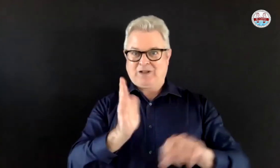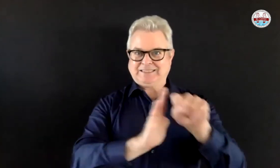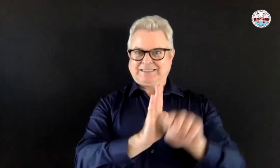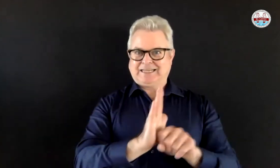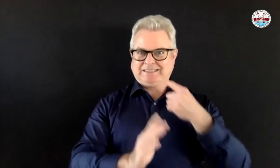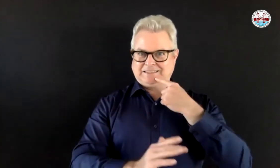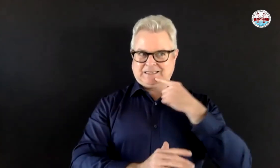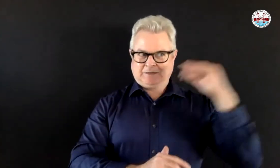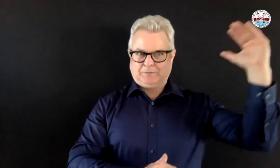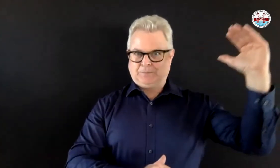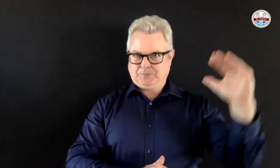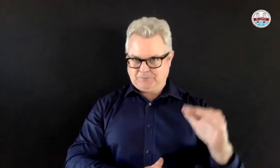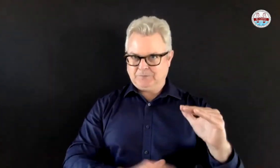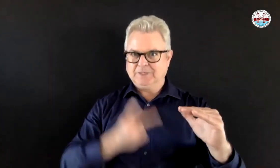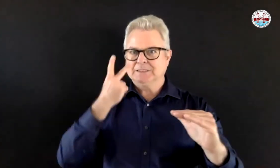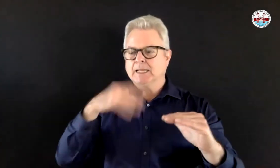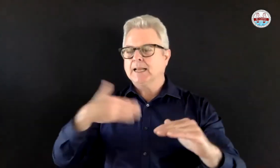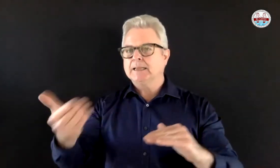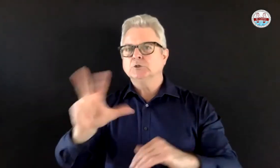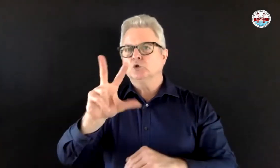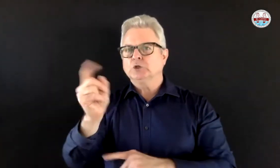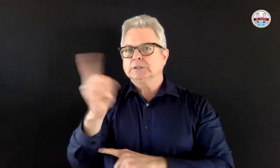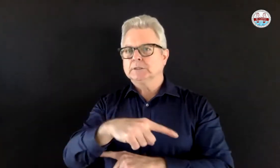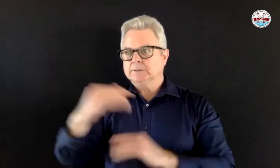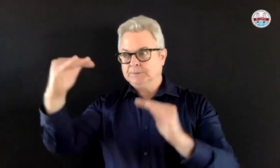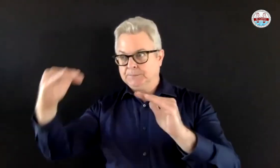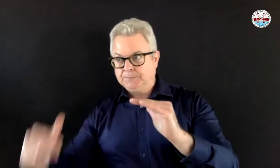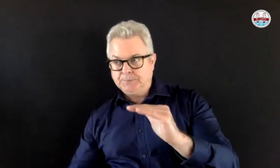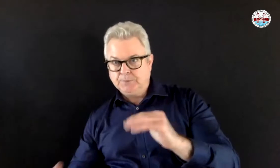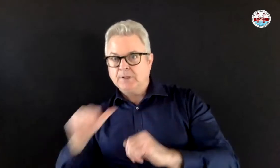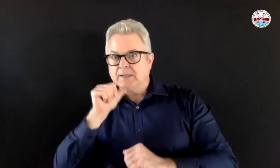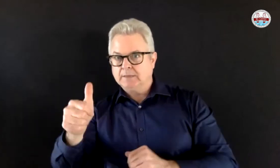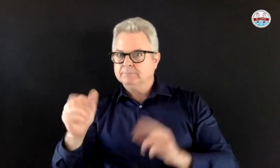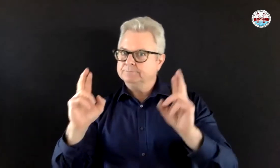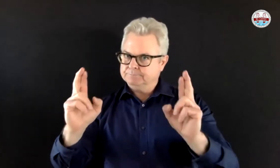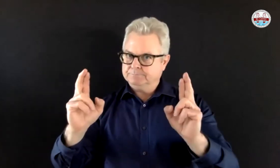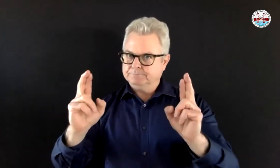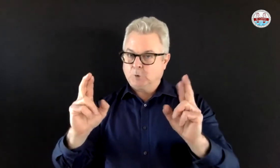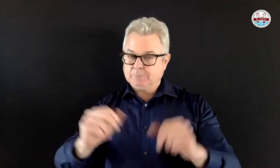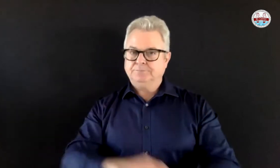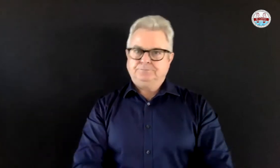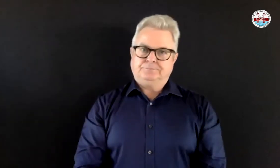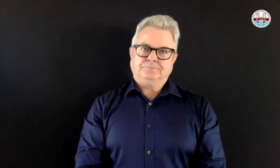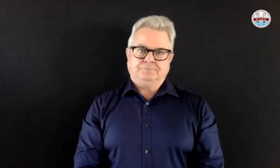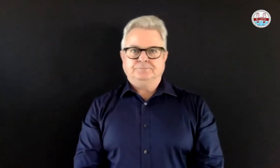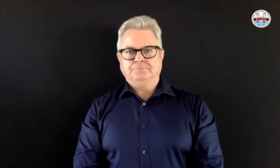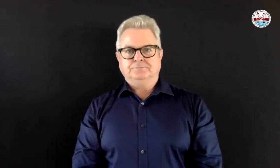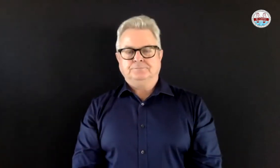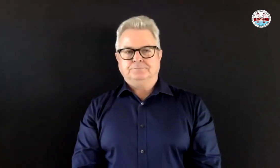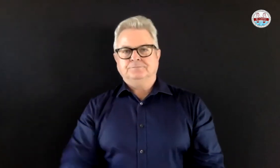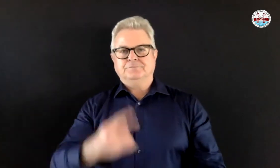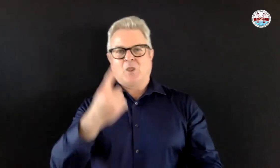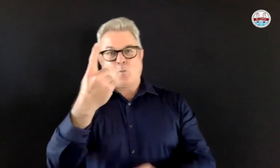numbers are, and as they get lower, we will share that information. So we will, see what's going to happen at the next